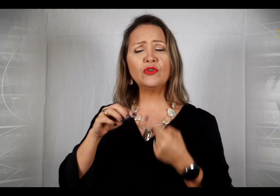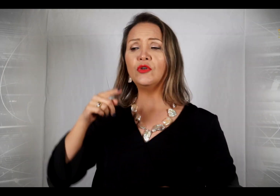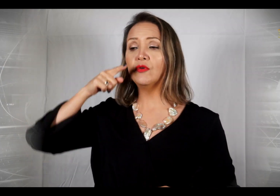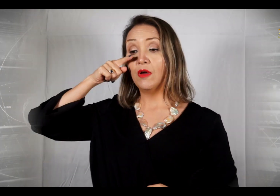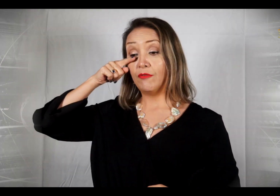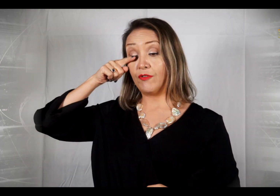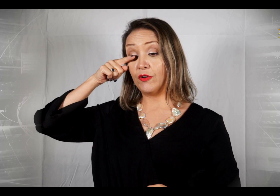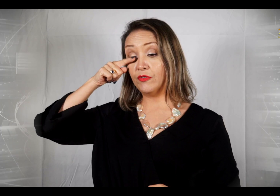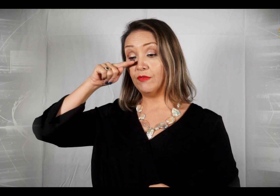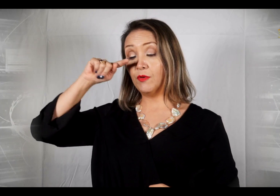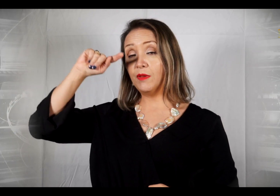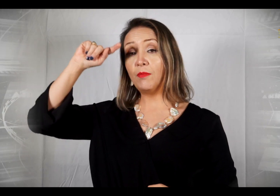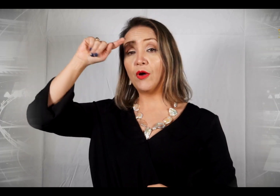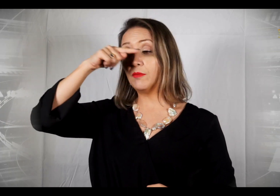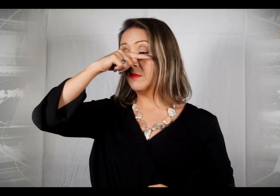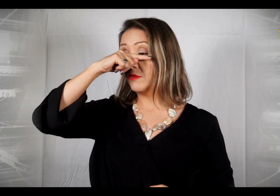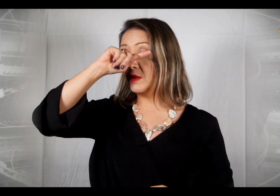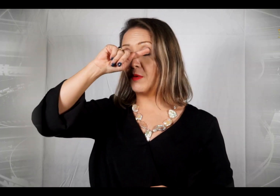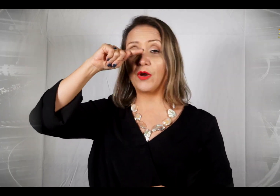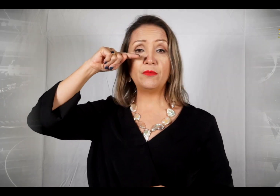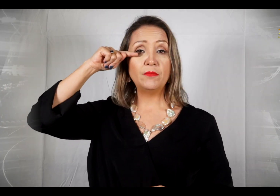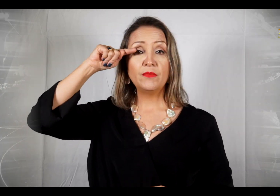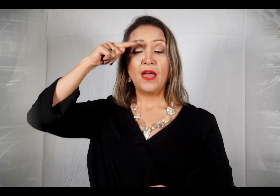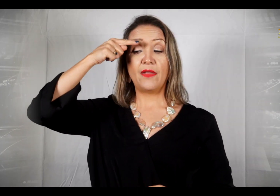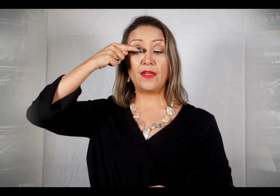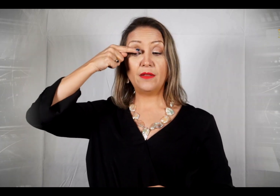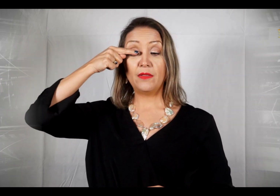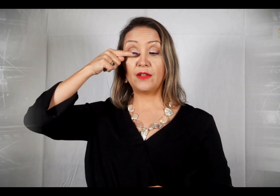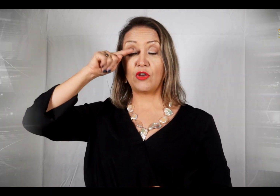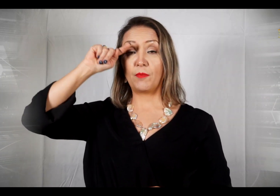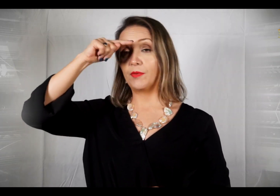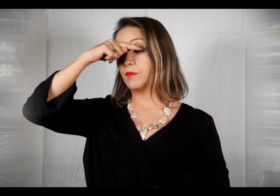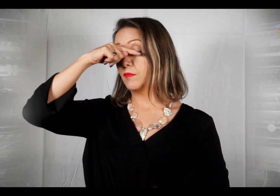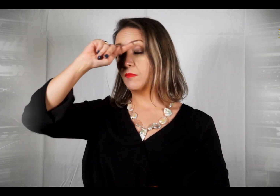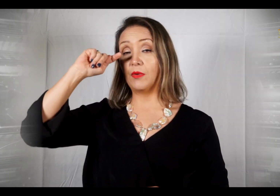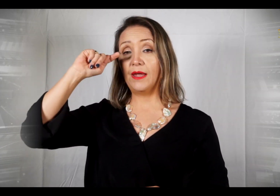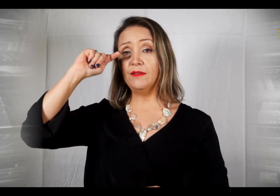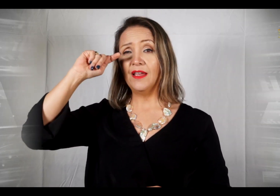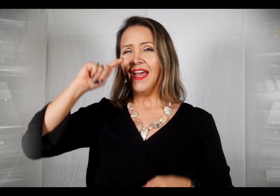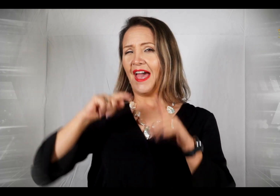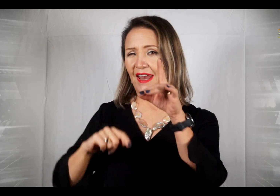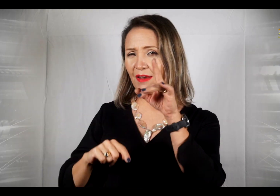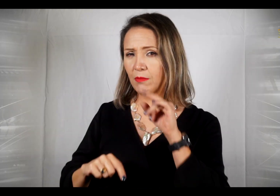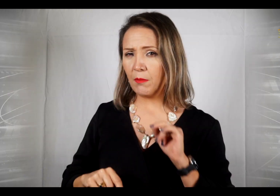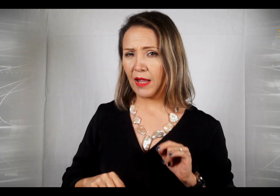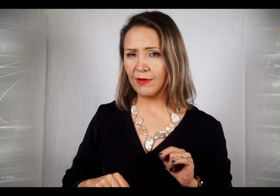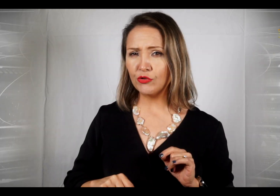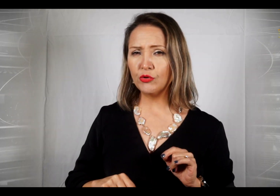you? First from the bottom, and then the top, right? And I remember I even told